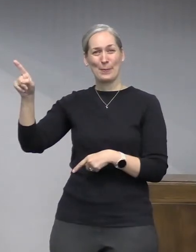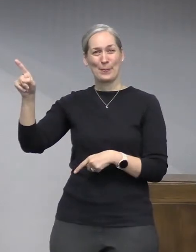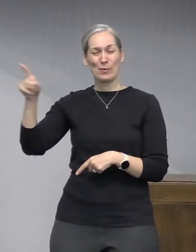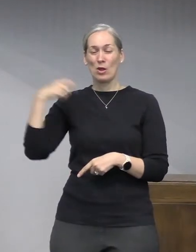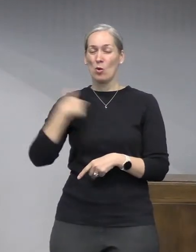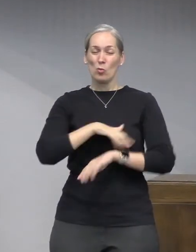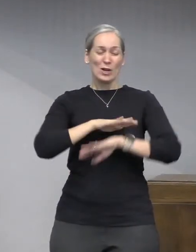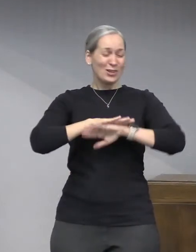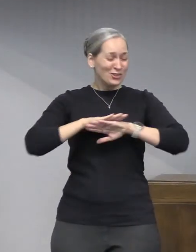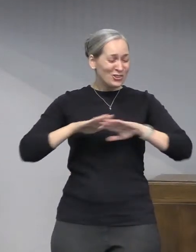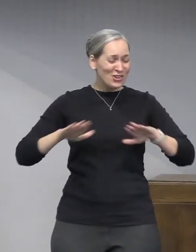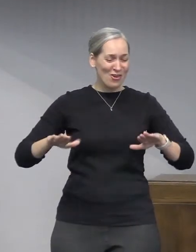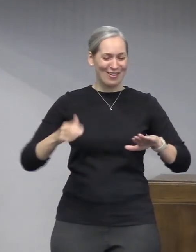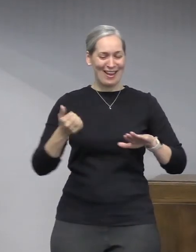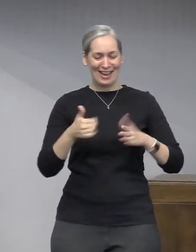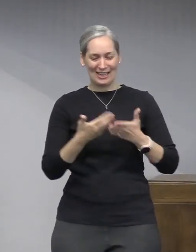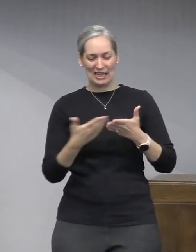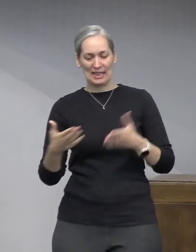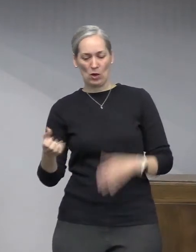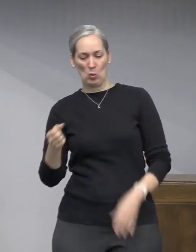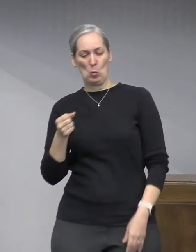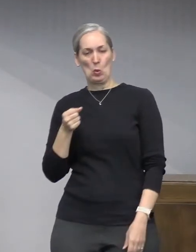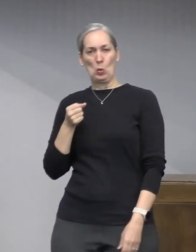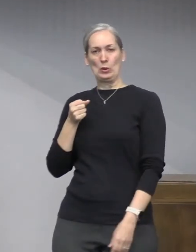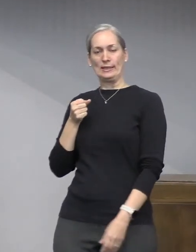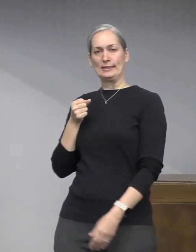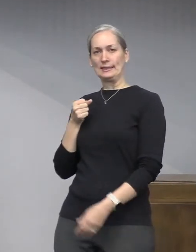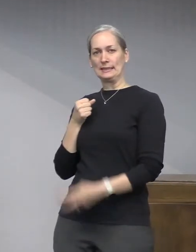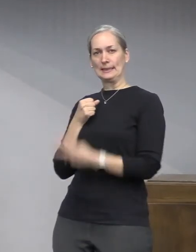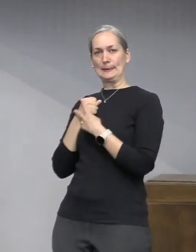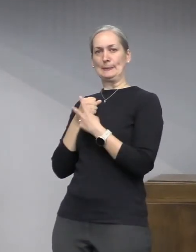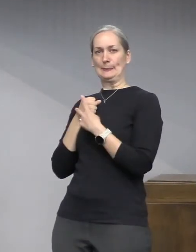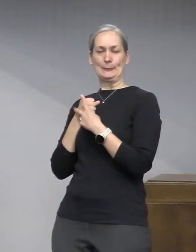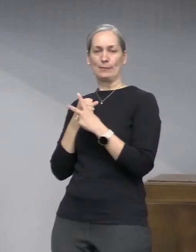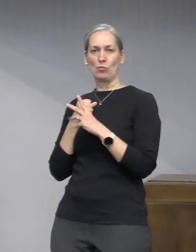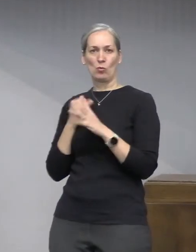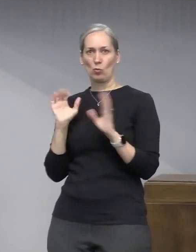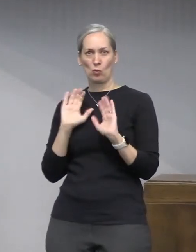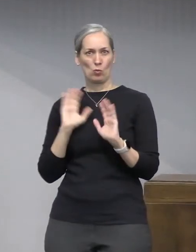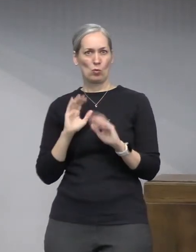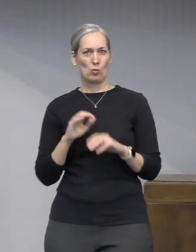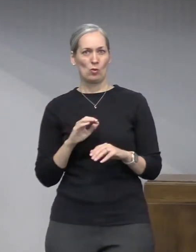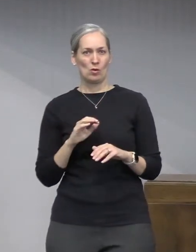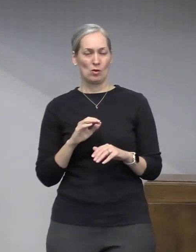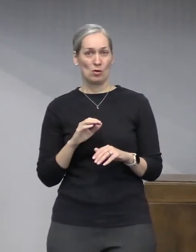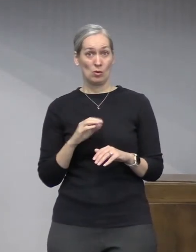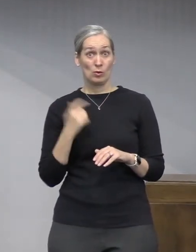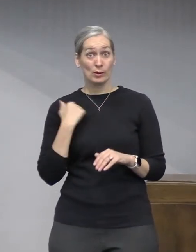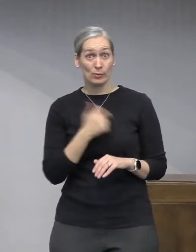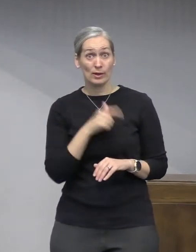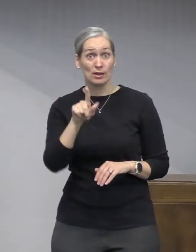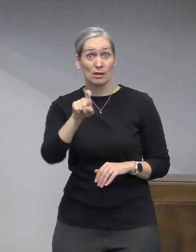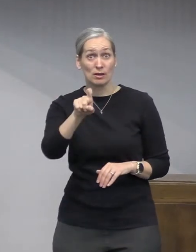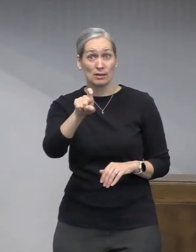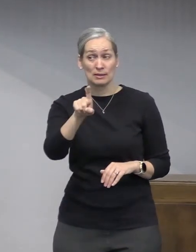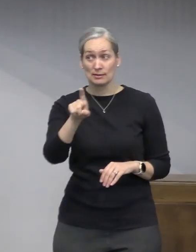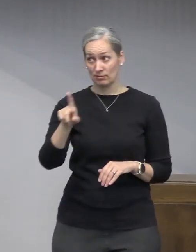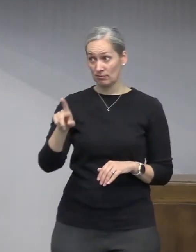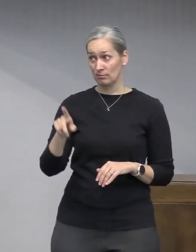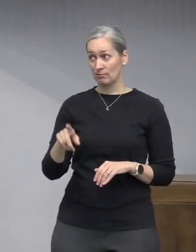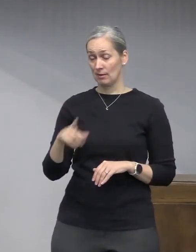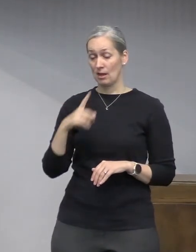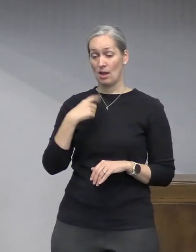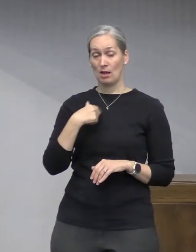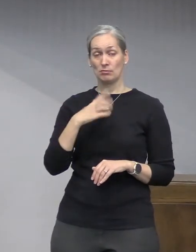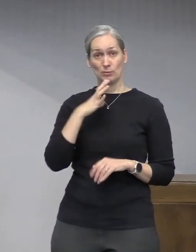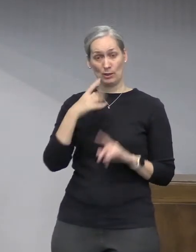We don't hold anything back. Or do we? And I'm speaking to myself